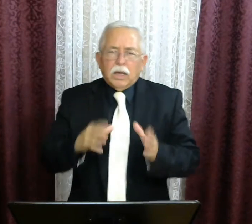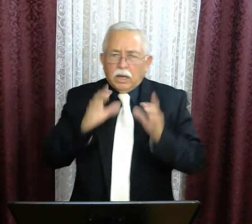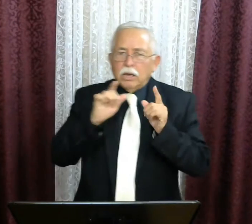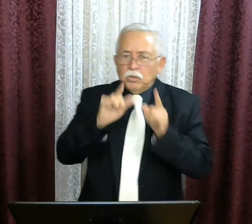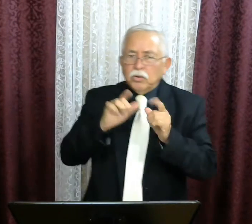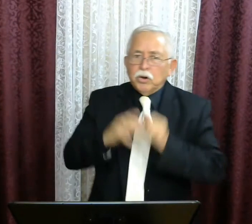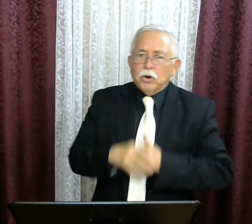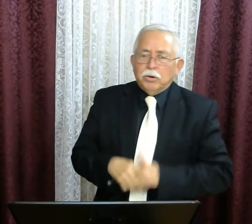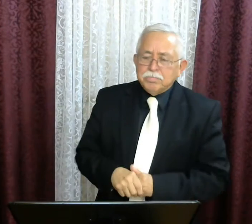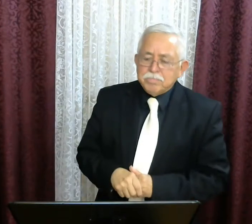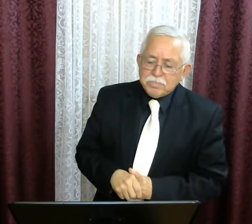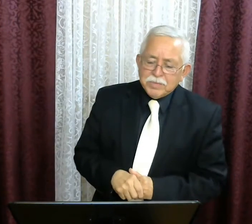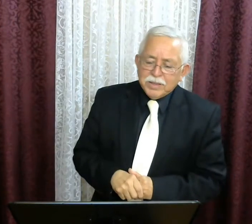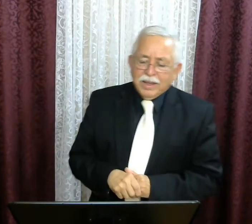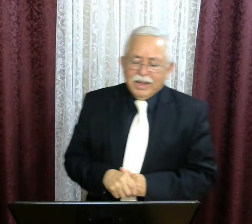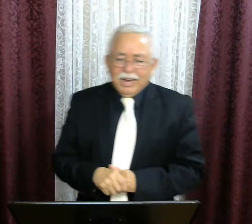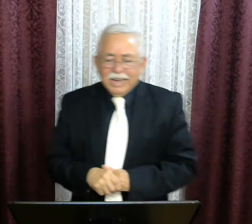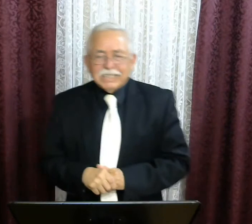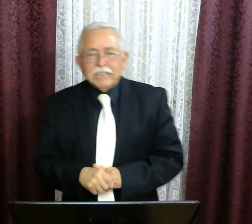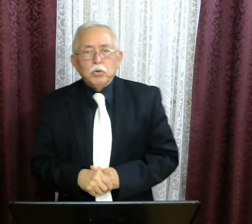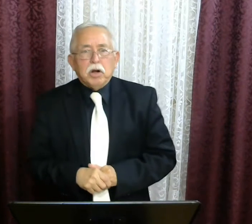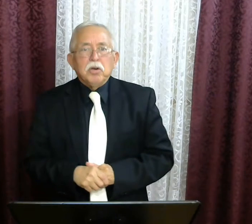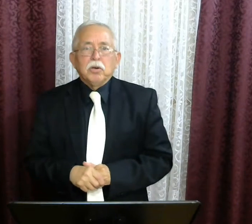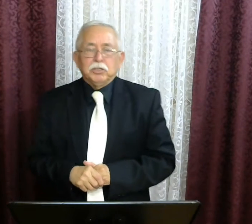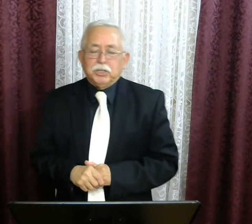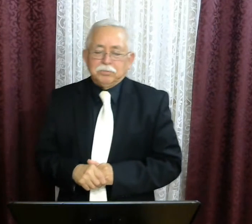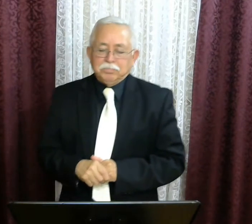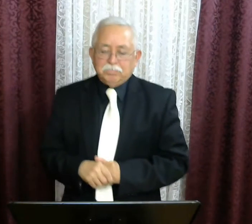If you do, let's get to a conclusion.